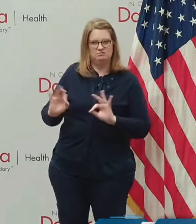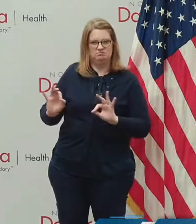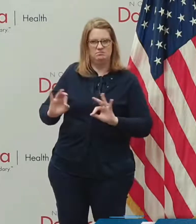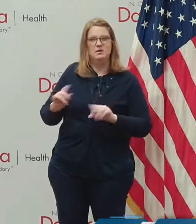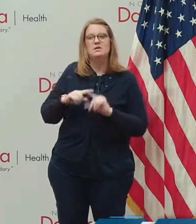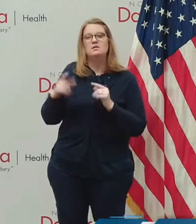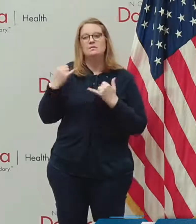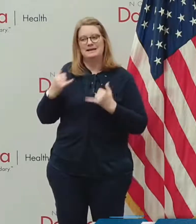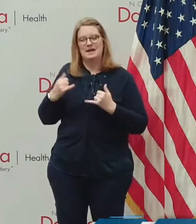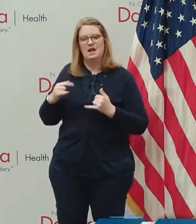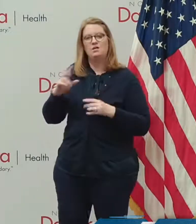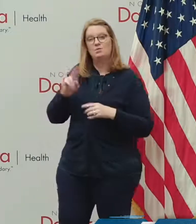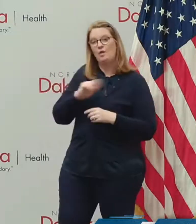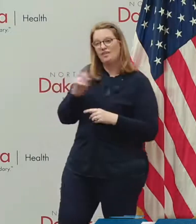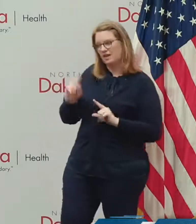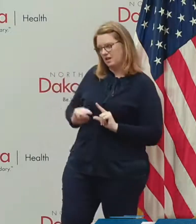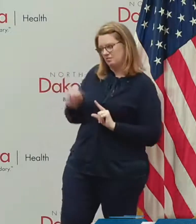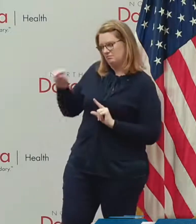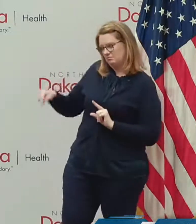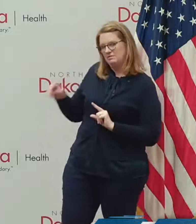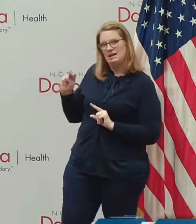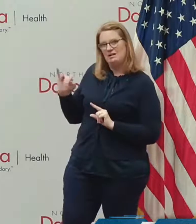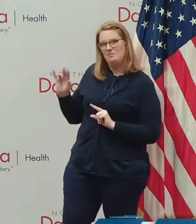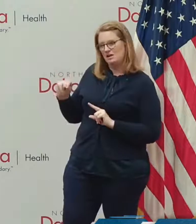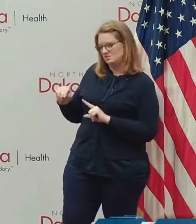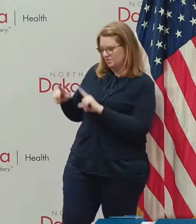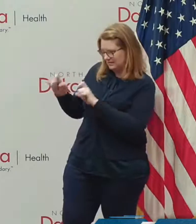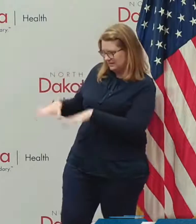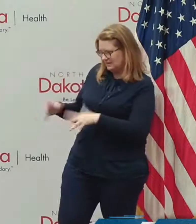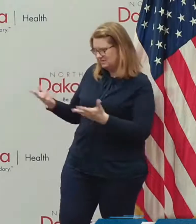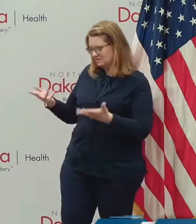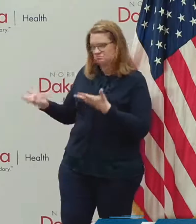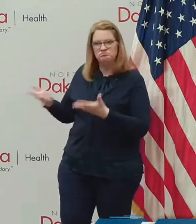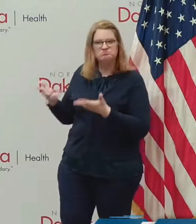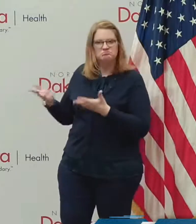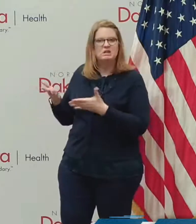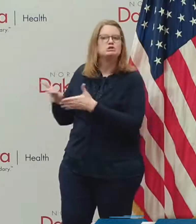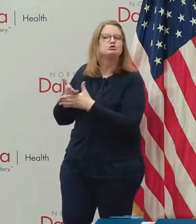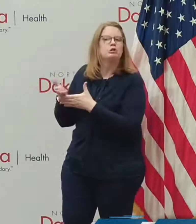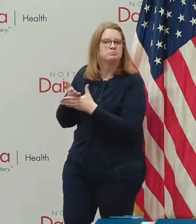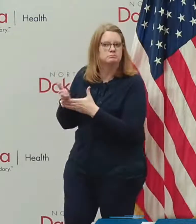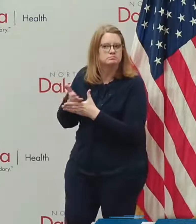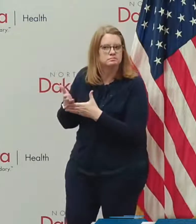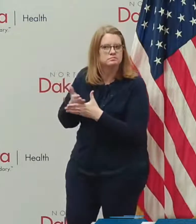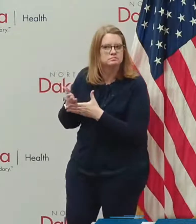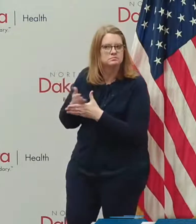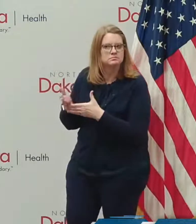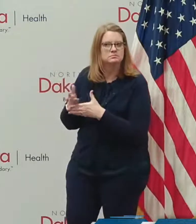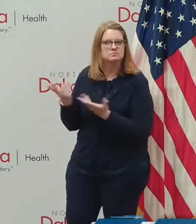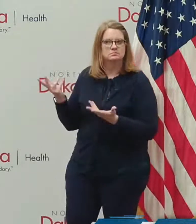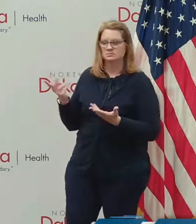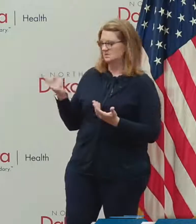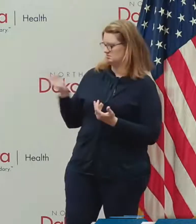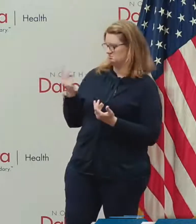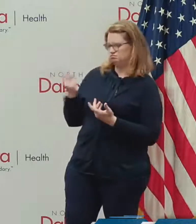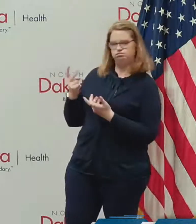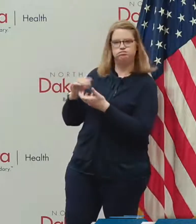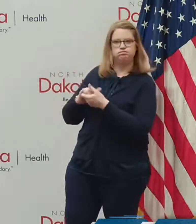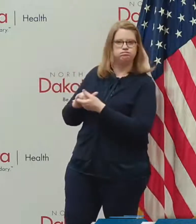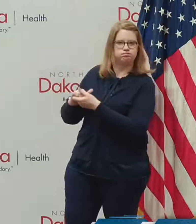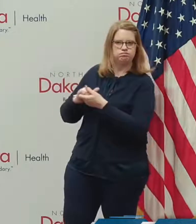reach the number of tests that North Dakota provided to Minnesota. So like a good neighbor, Minnesota is going to be helping to